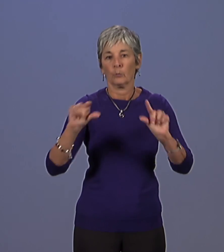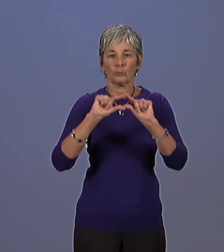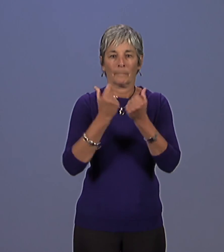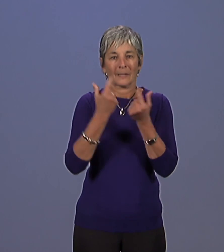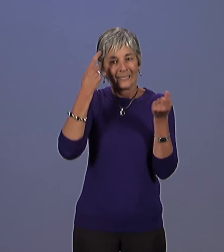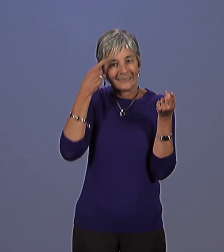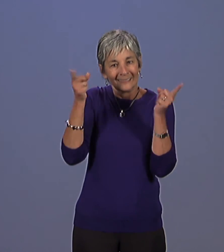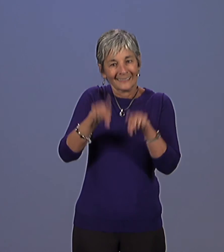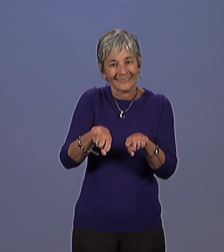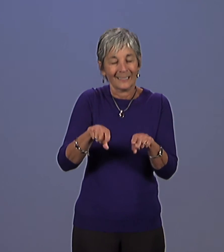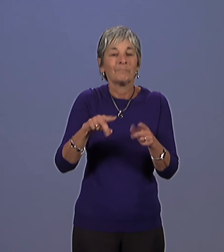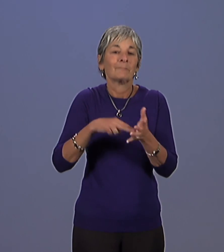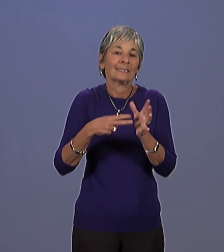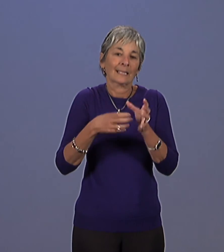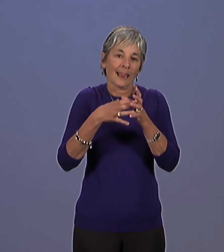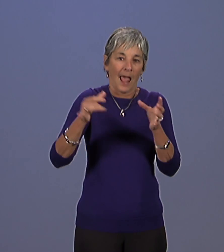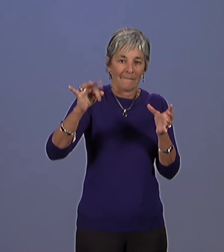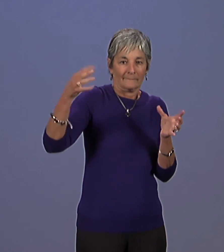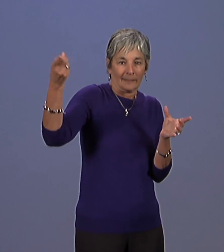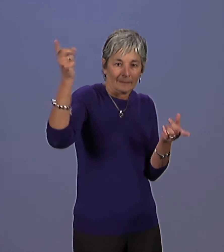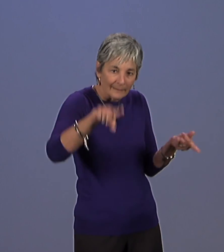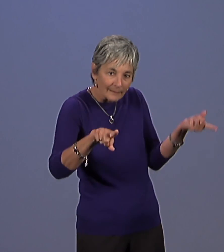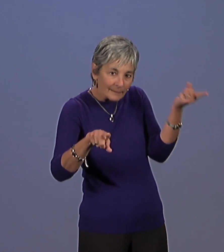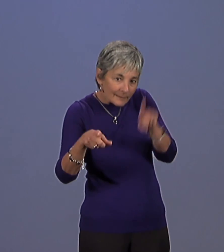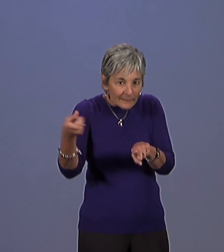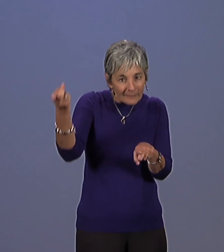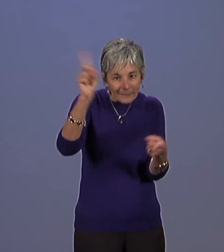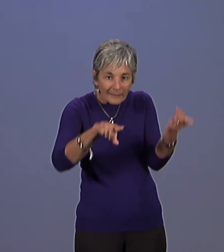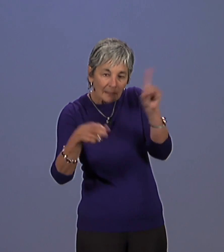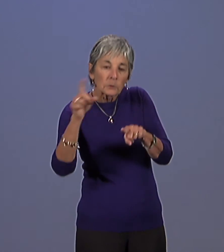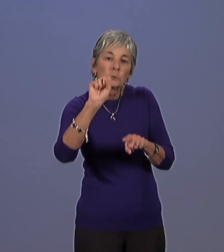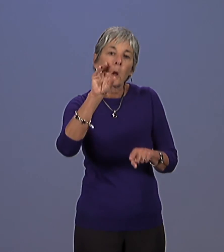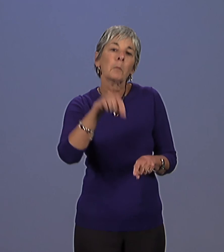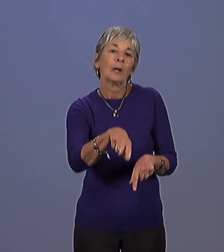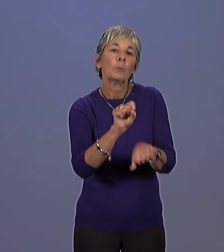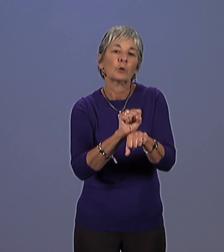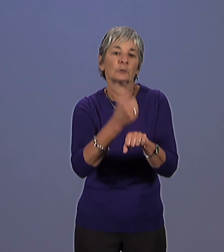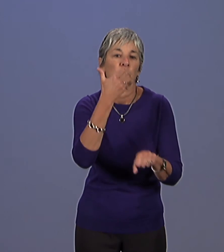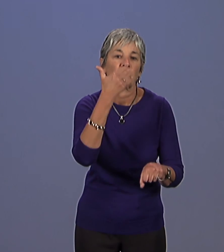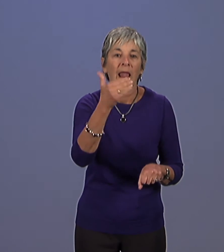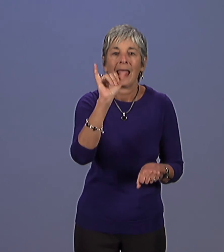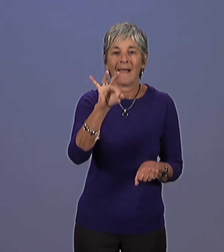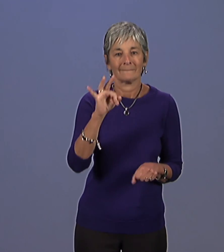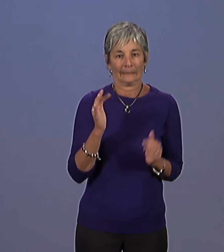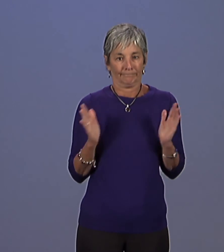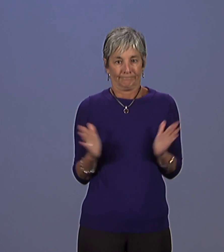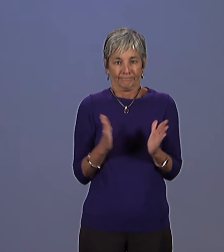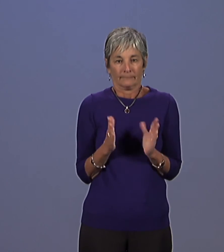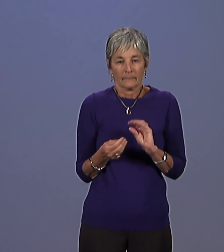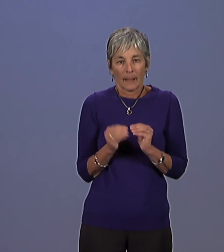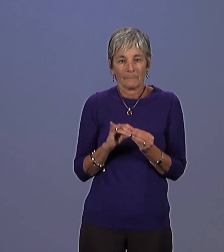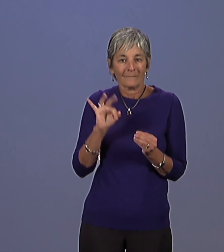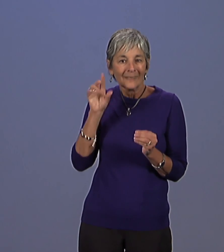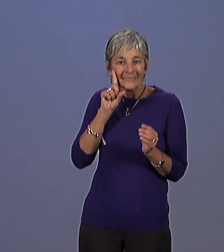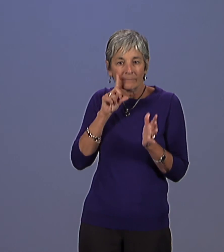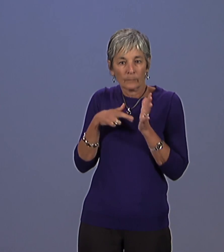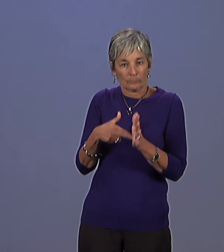We do so by group consensus, which means there is a lot that goes into the agreement process to reach consensus. That works when there are just a few